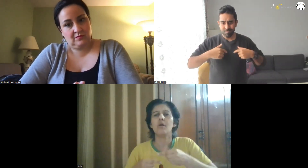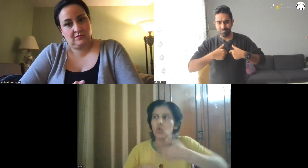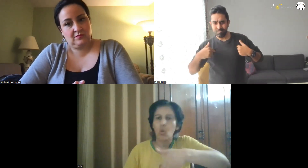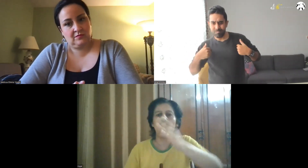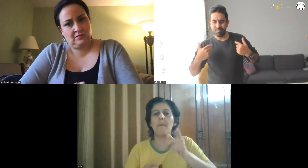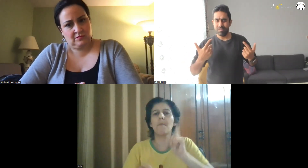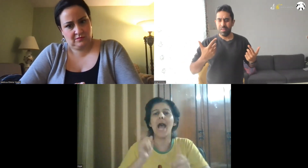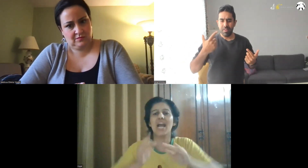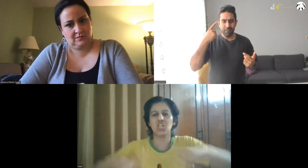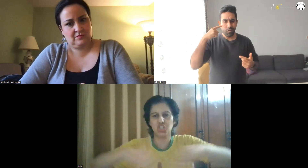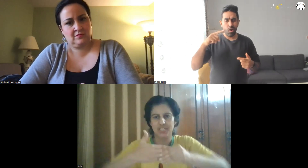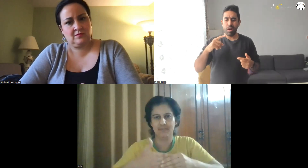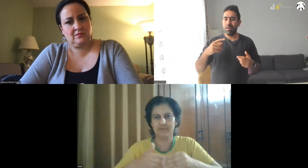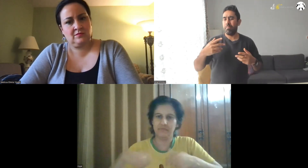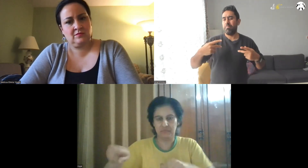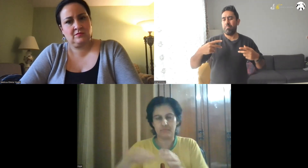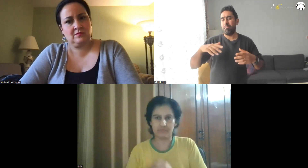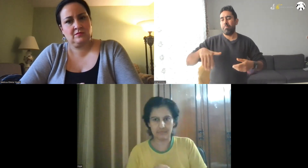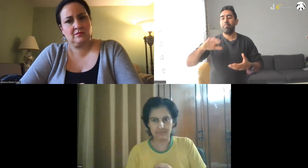they would give me a specific kind of a dress,